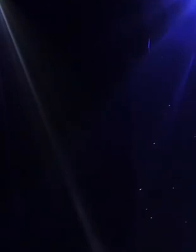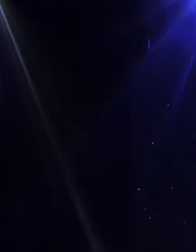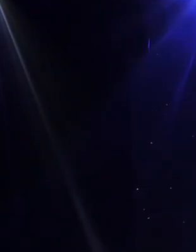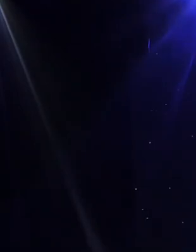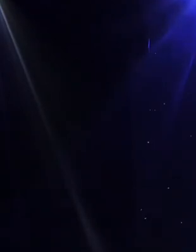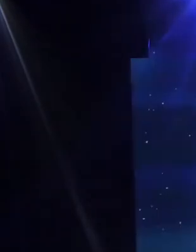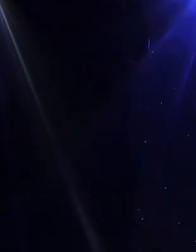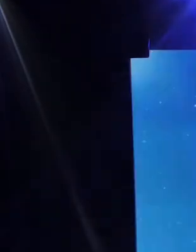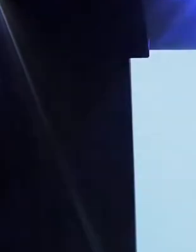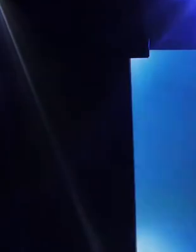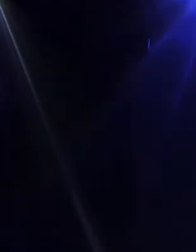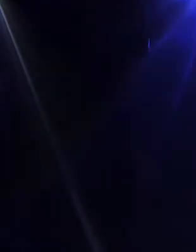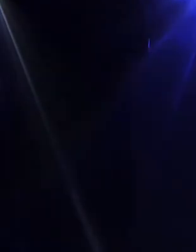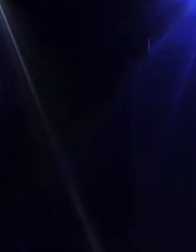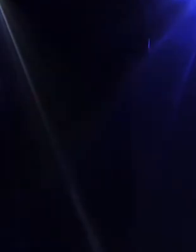Outer Space.